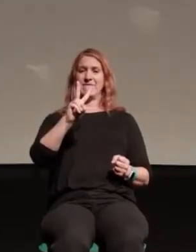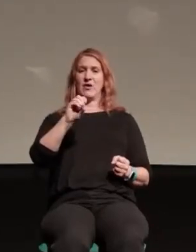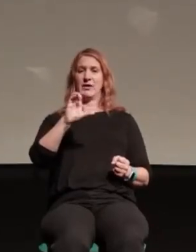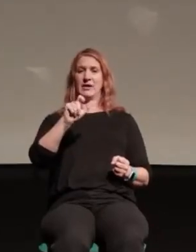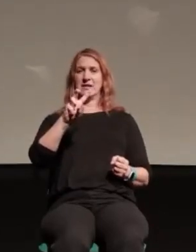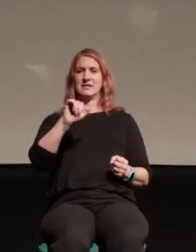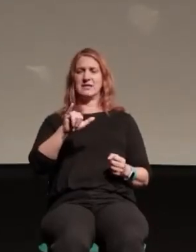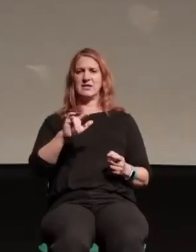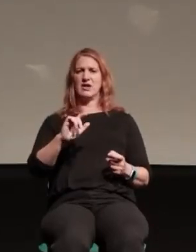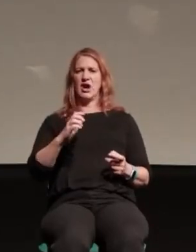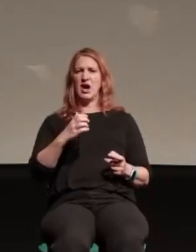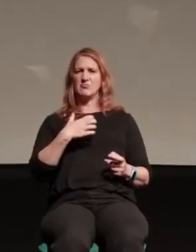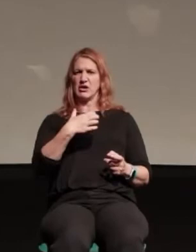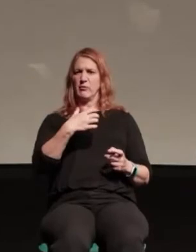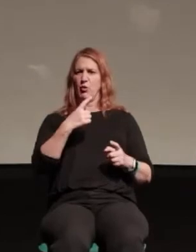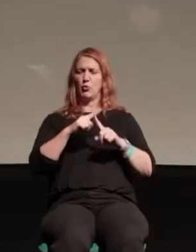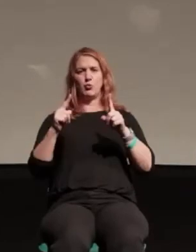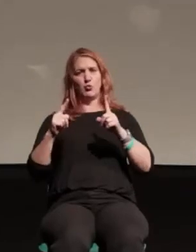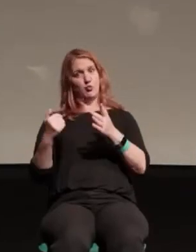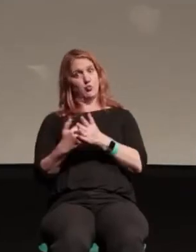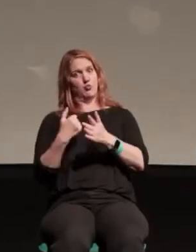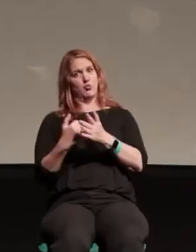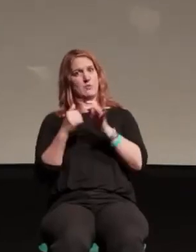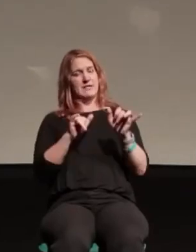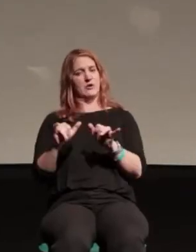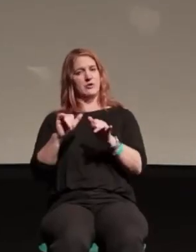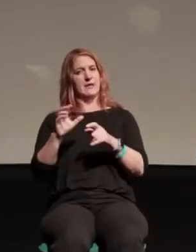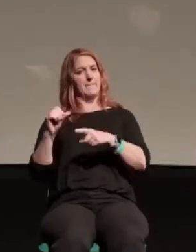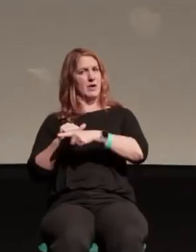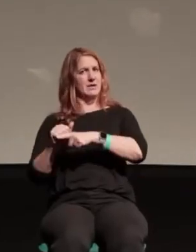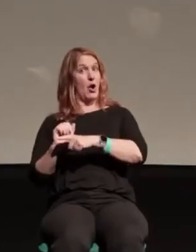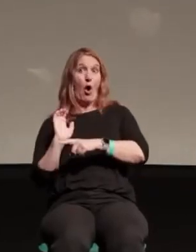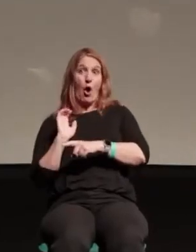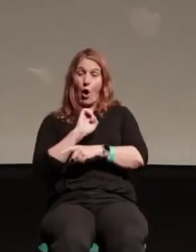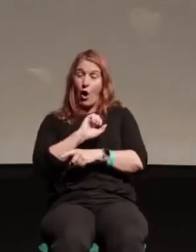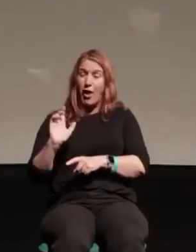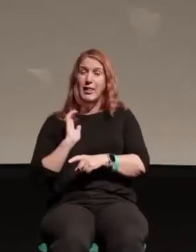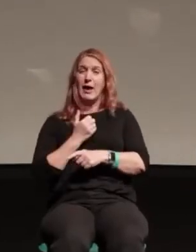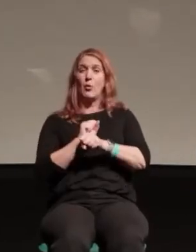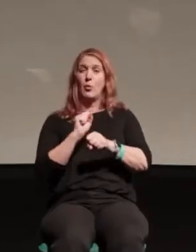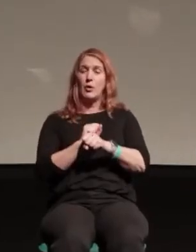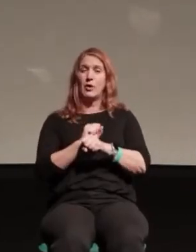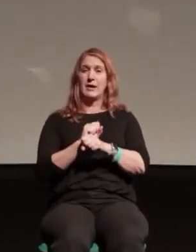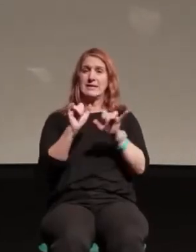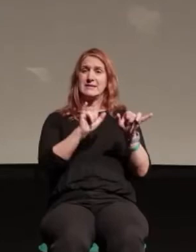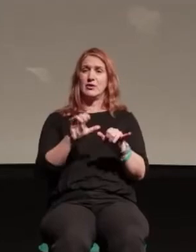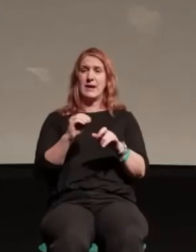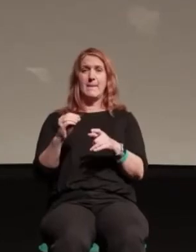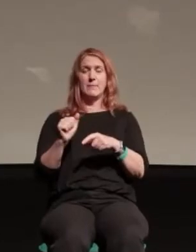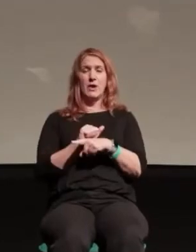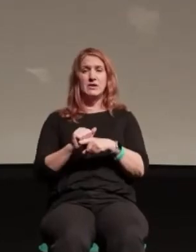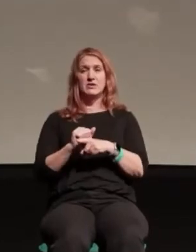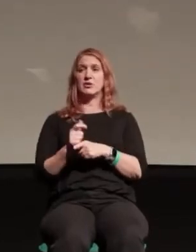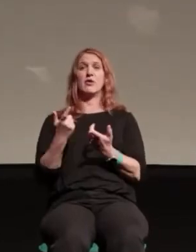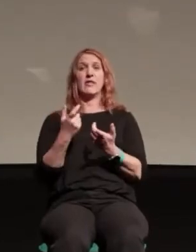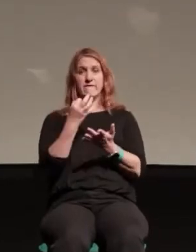objectionable to the new standards and practices? Since all of our work is advocacy of a sort and we accept funding that brings the